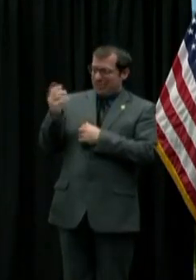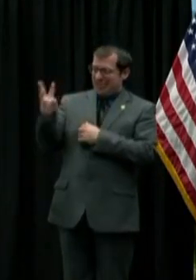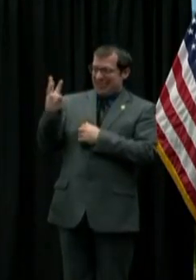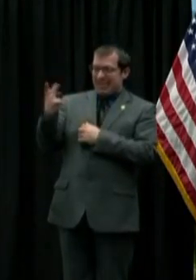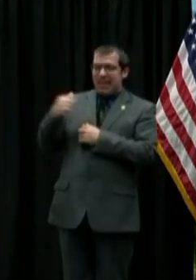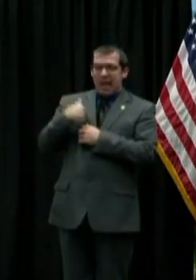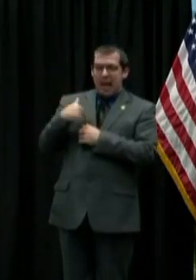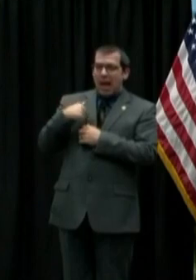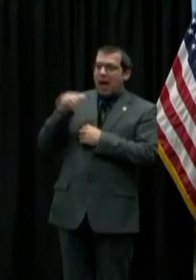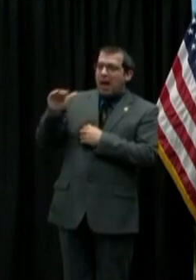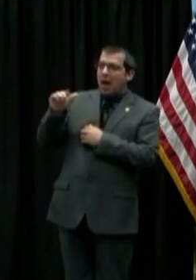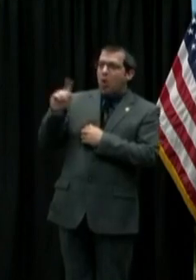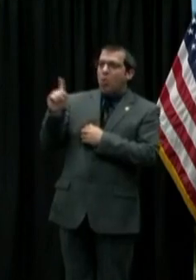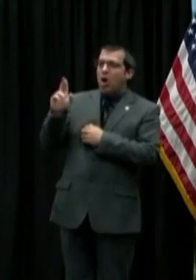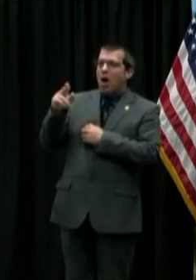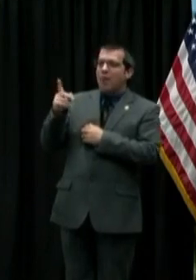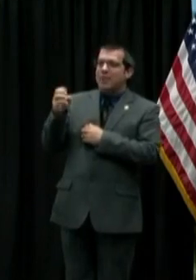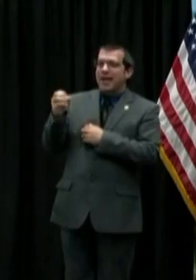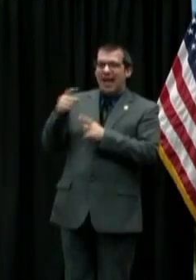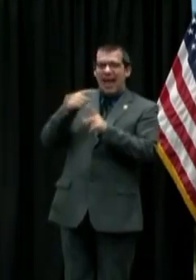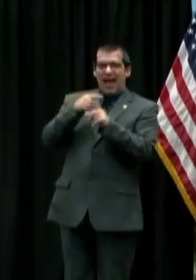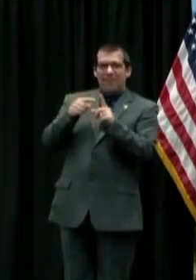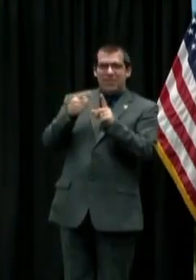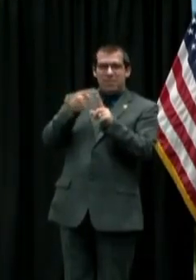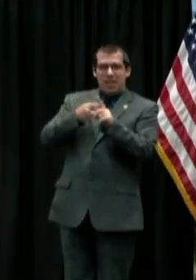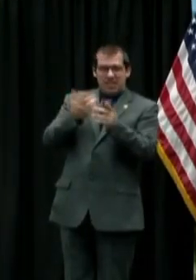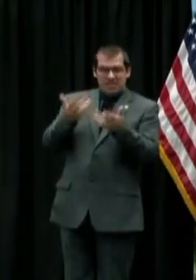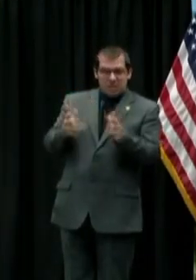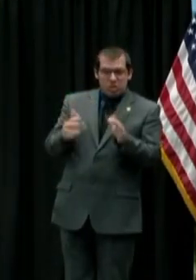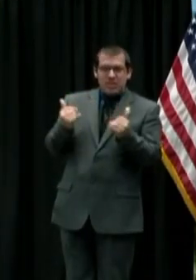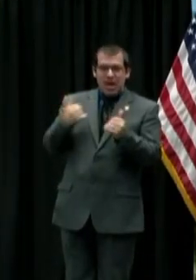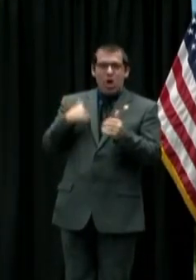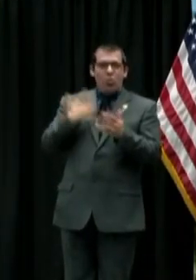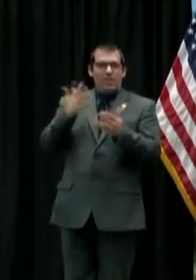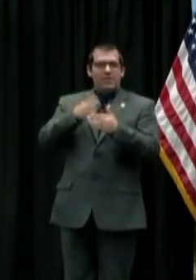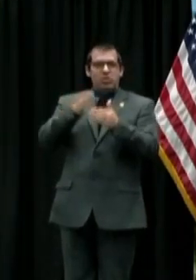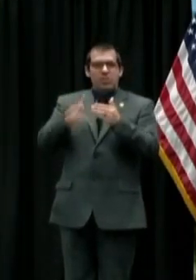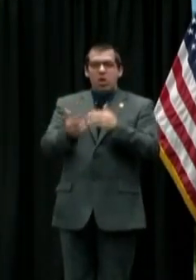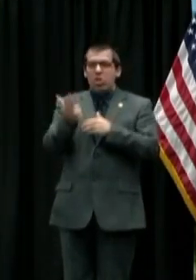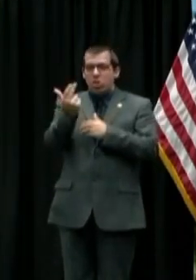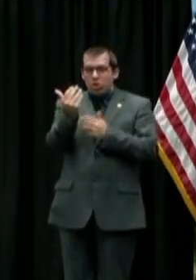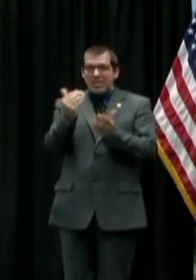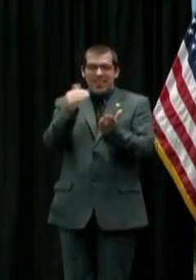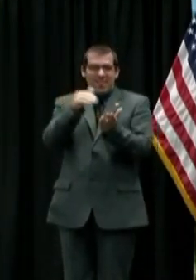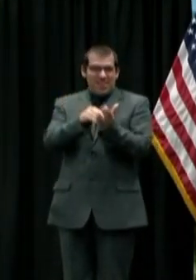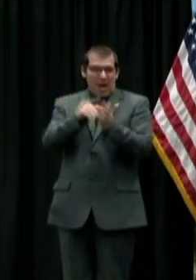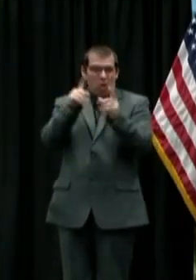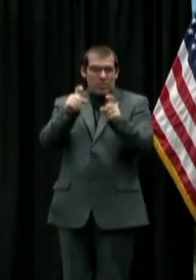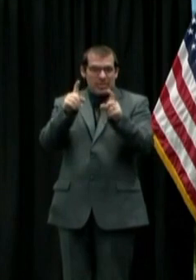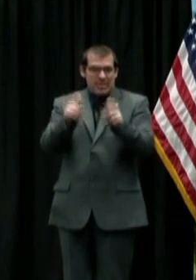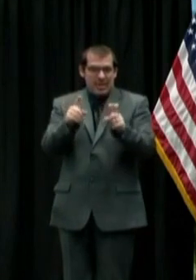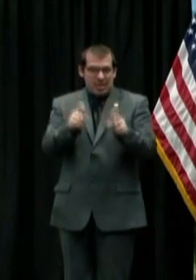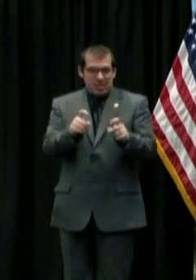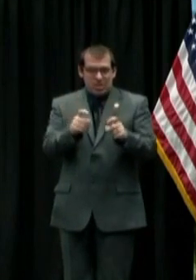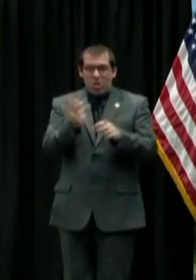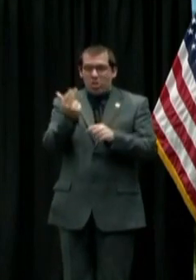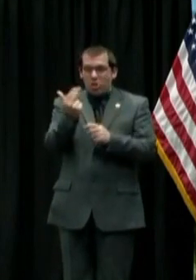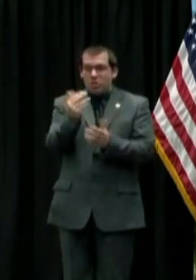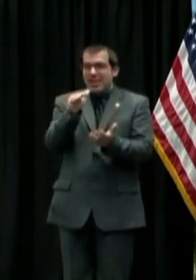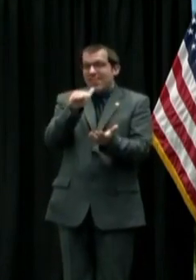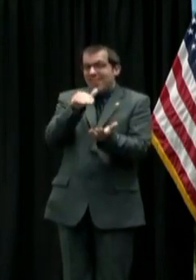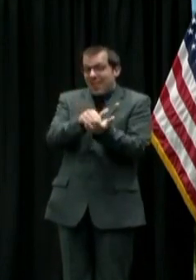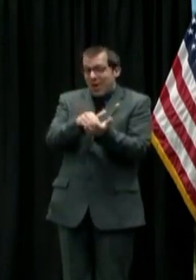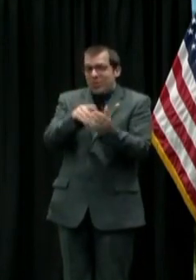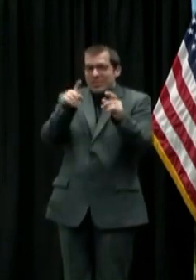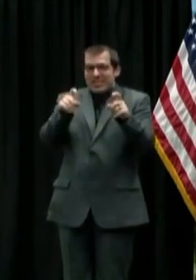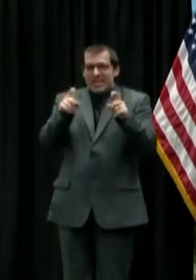asked for where are we halfway through the month. And so we've completed 13,000 tests so far.